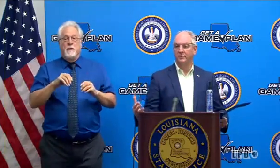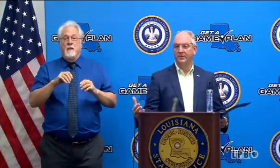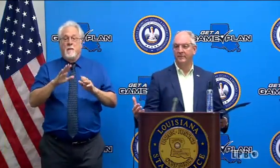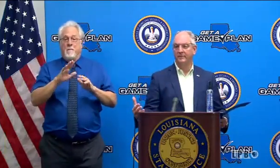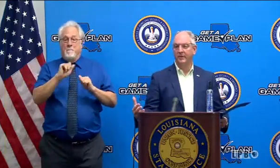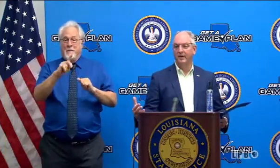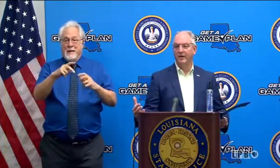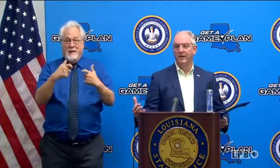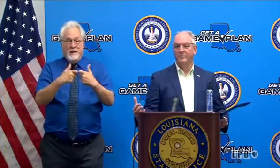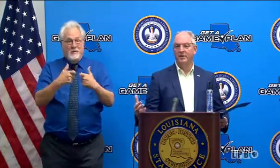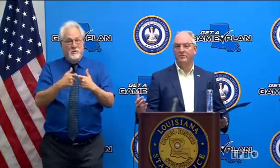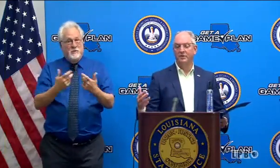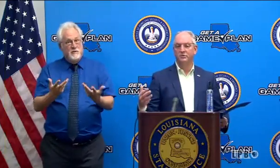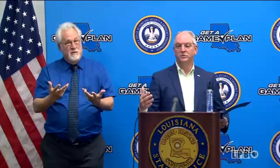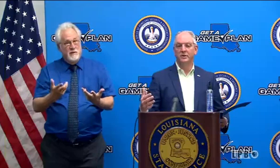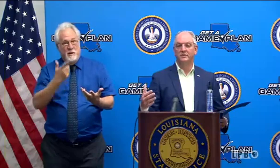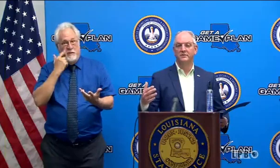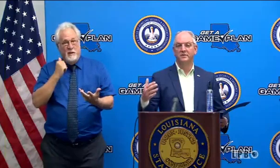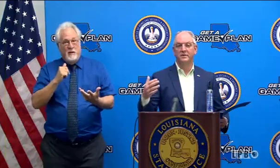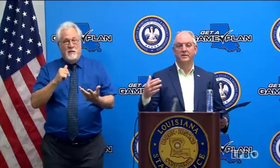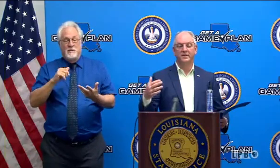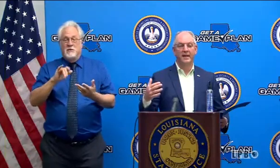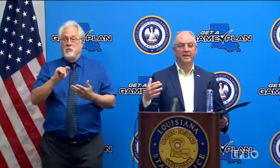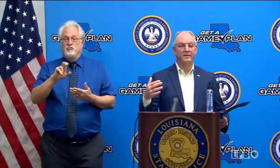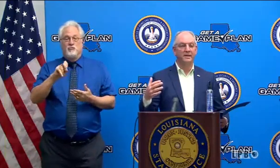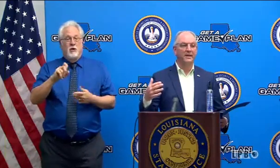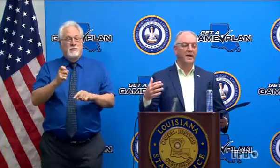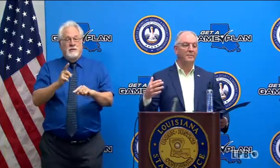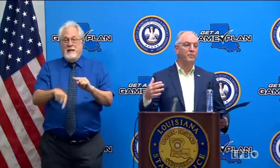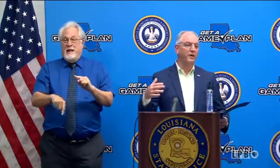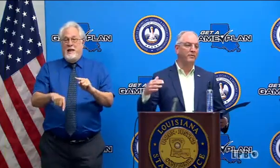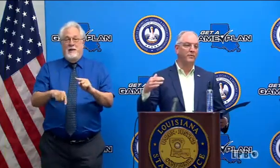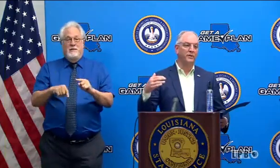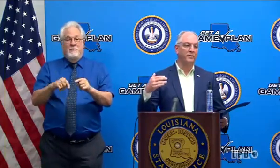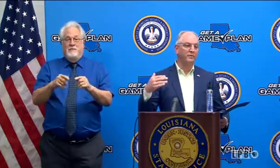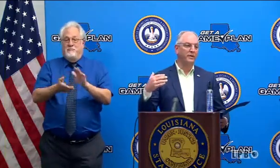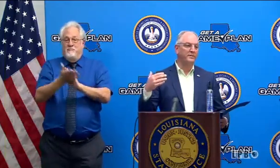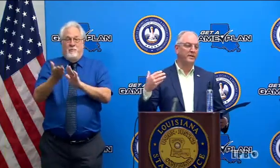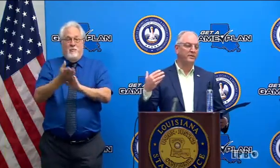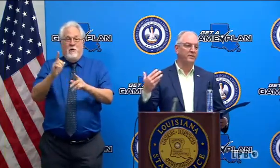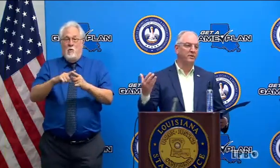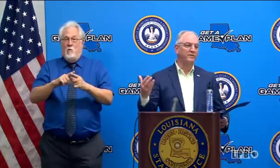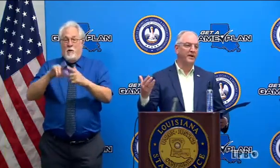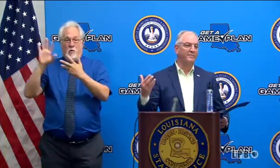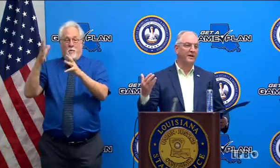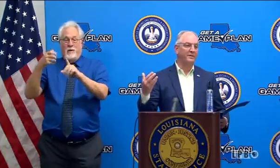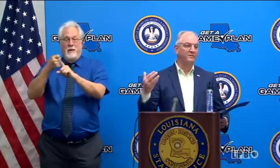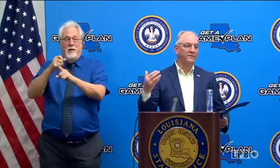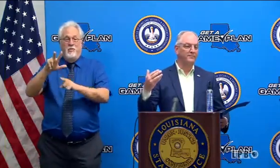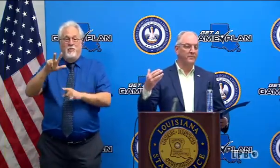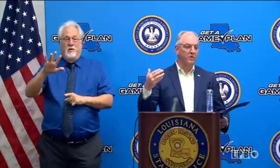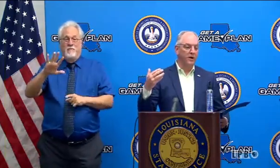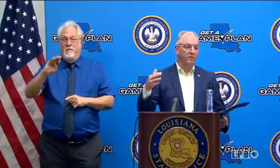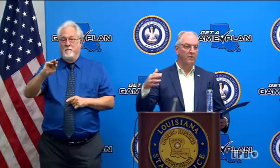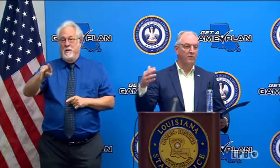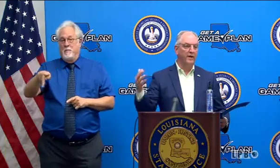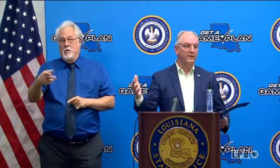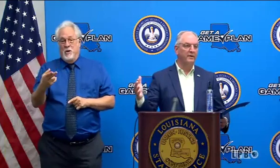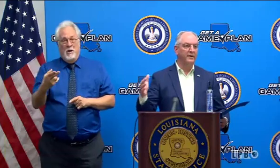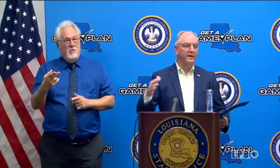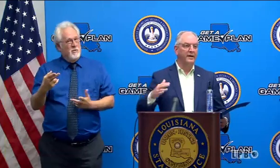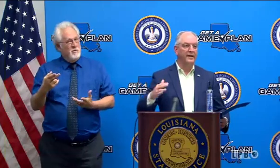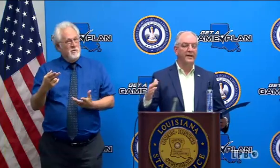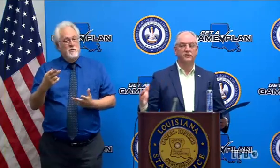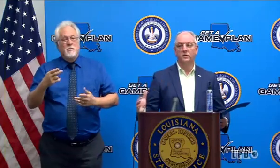restoring electricity, because those trucks can't operate when the winds get to 35 miles per hour or